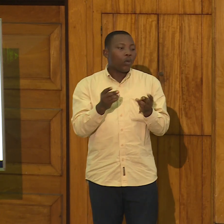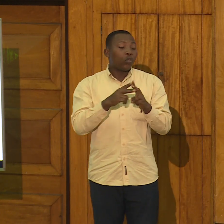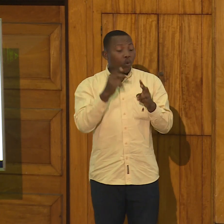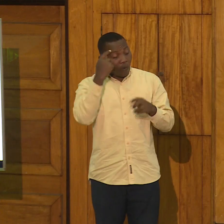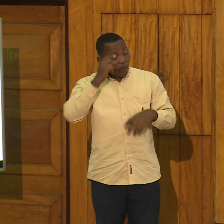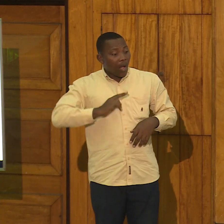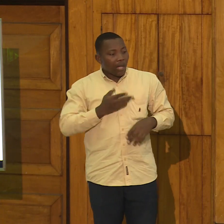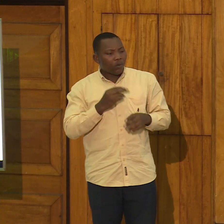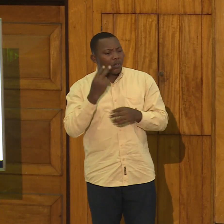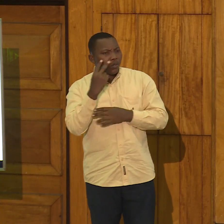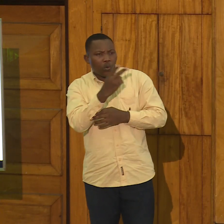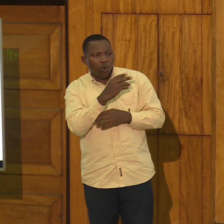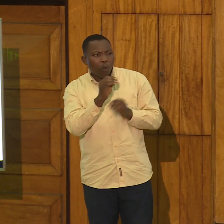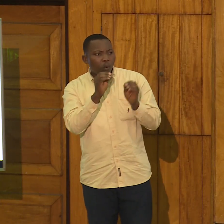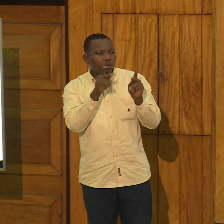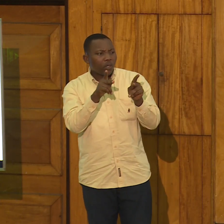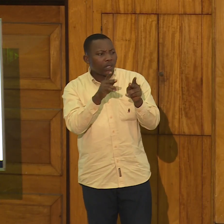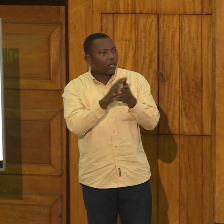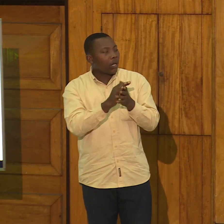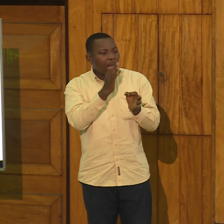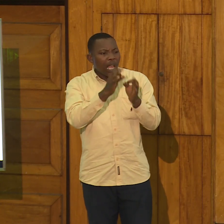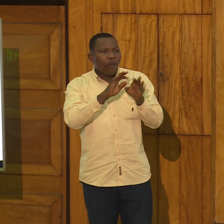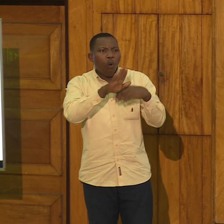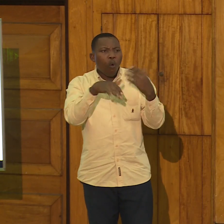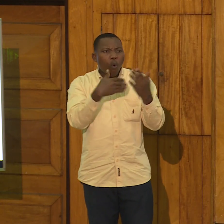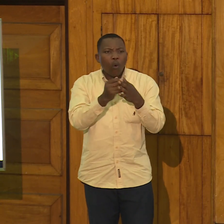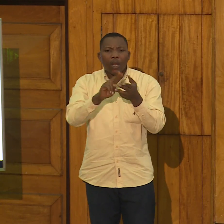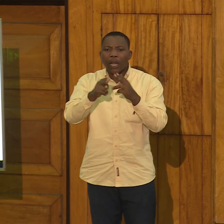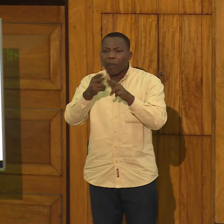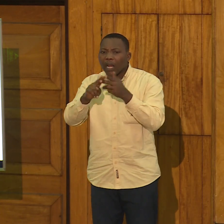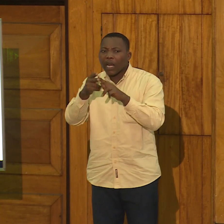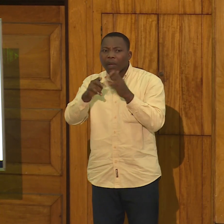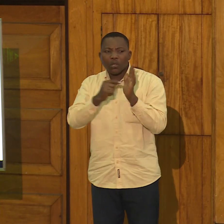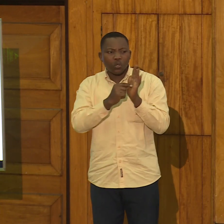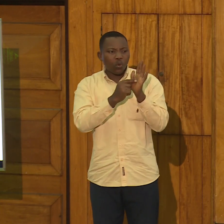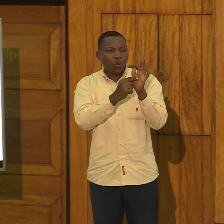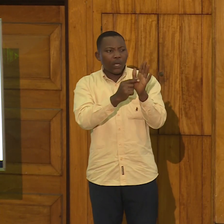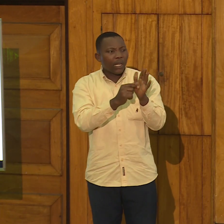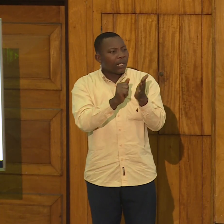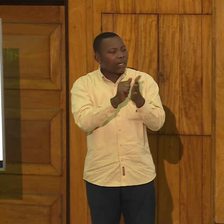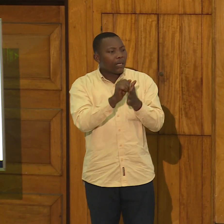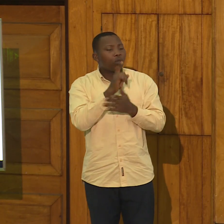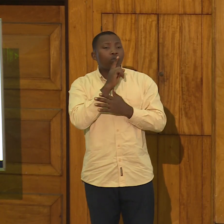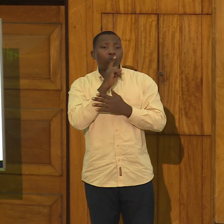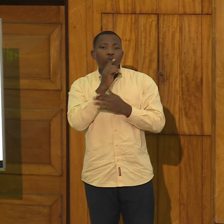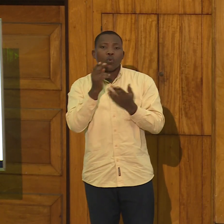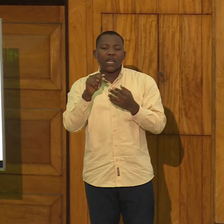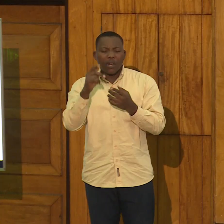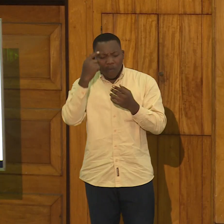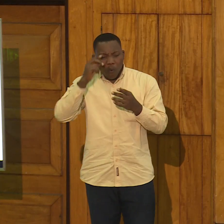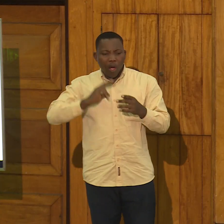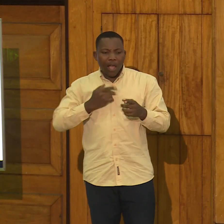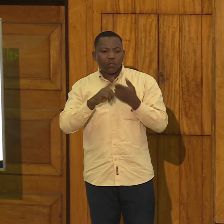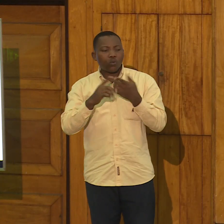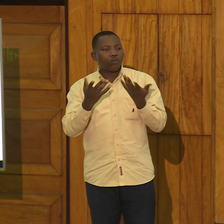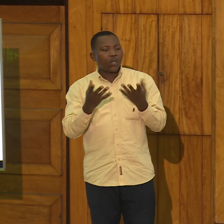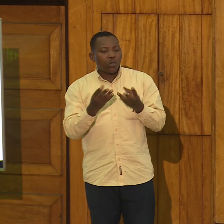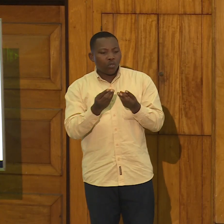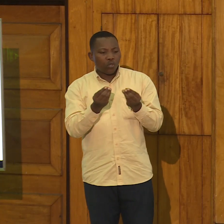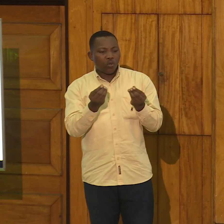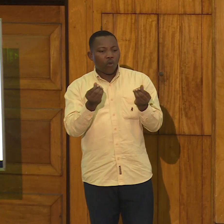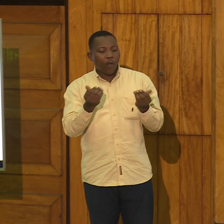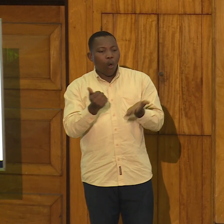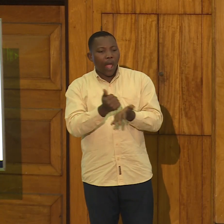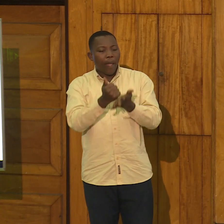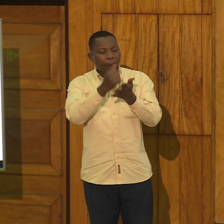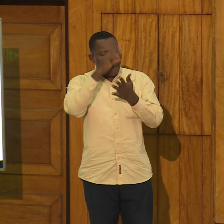then say, if all the statistics are really showing that there is need for us to address young men, how about